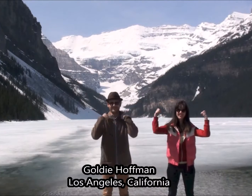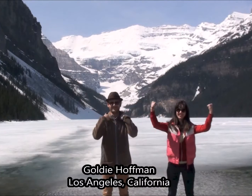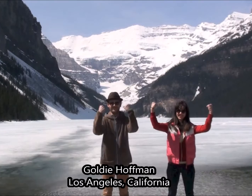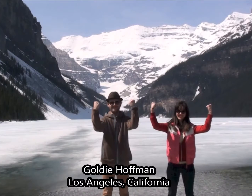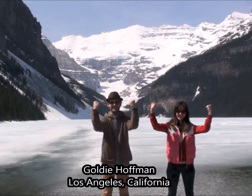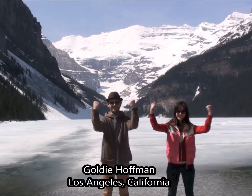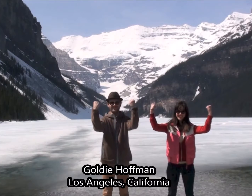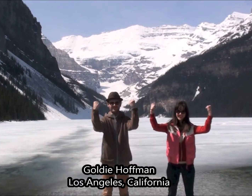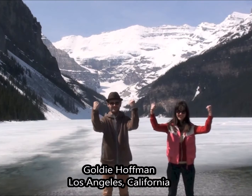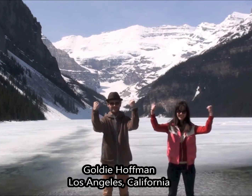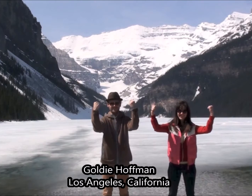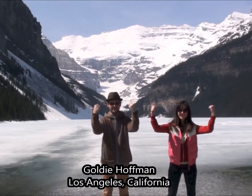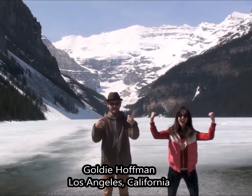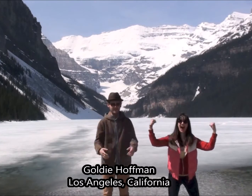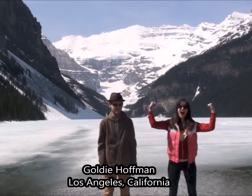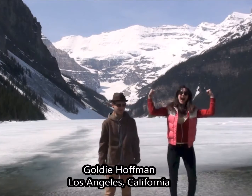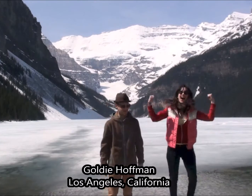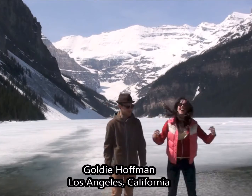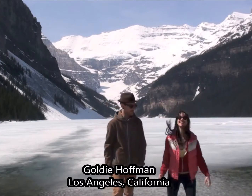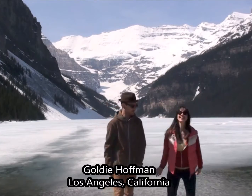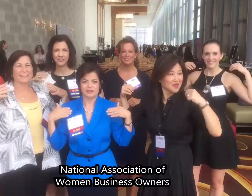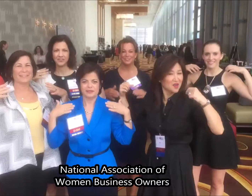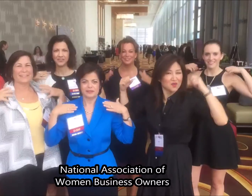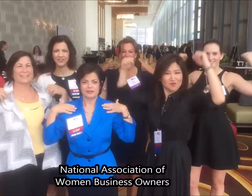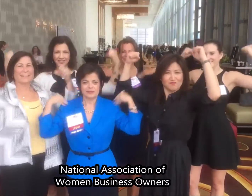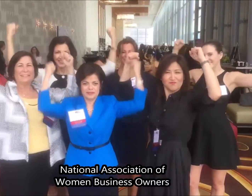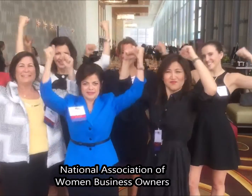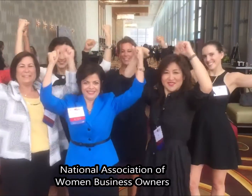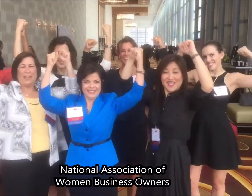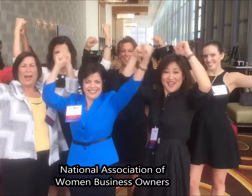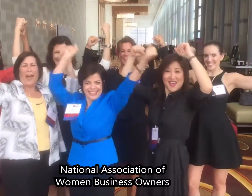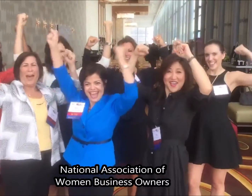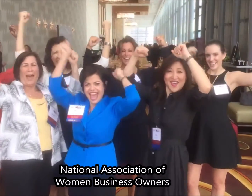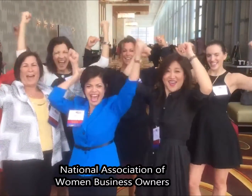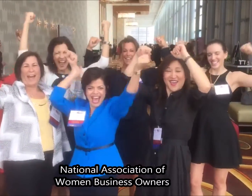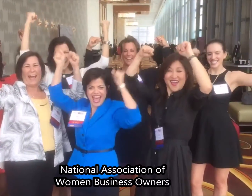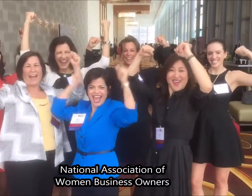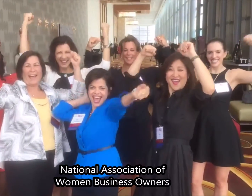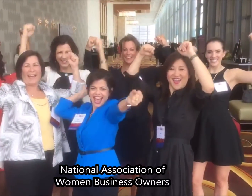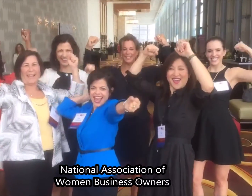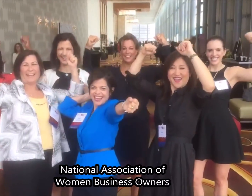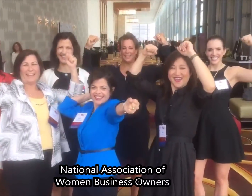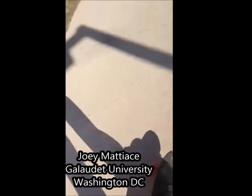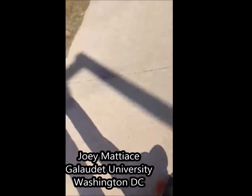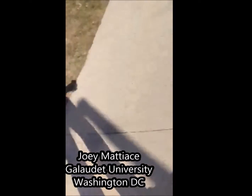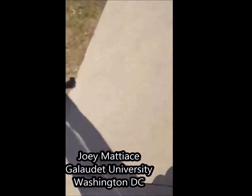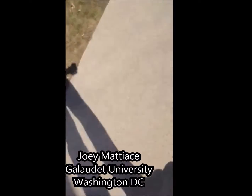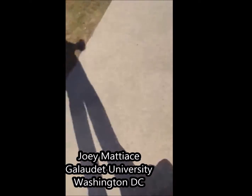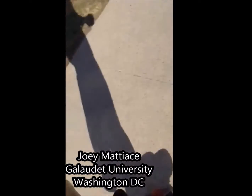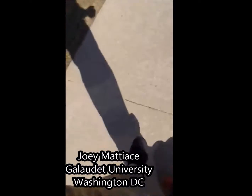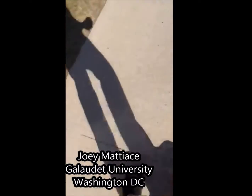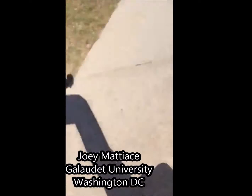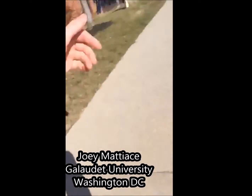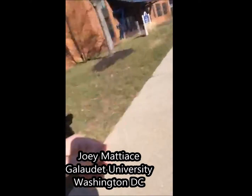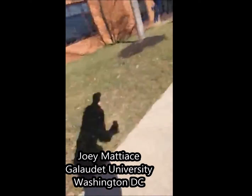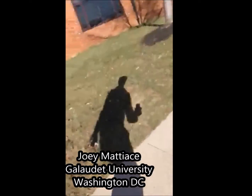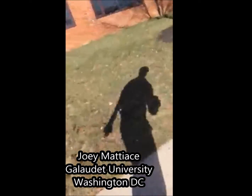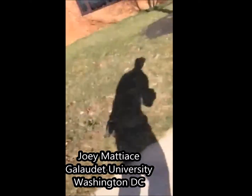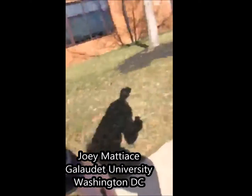I was hiding from the world I was so afraid, I felt so unsure Now I